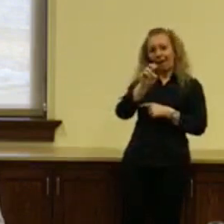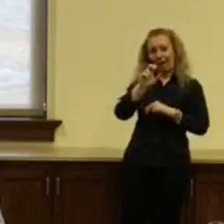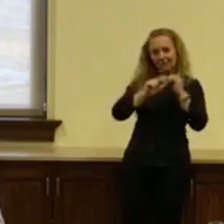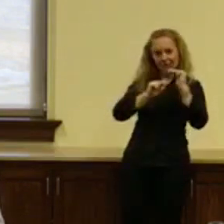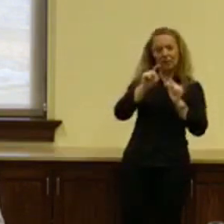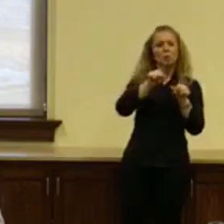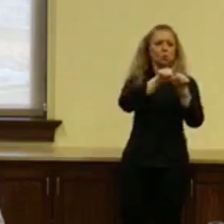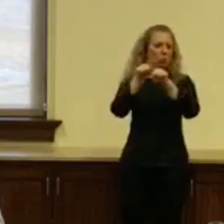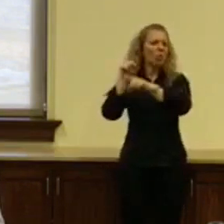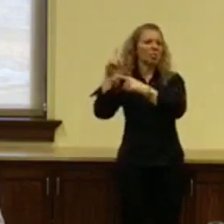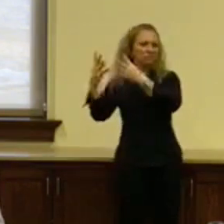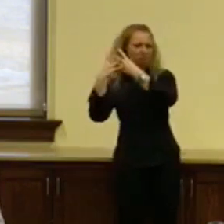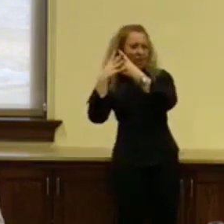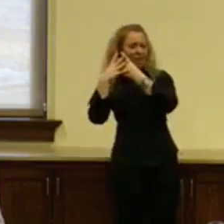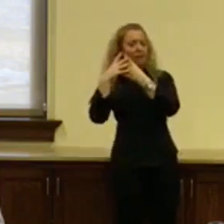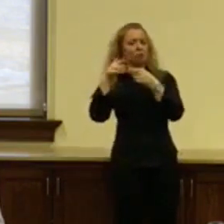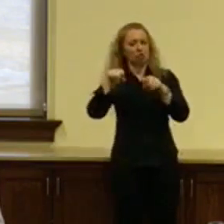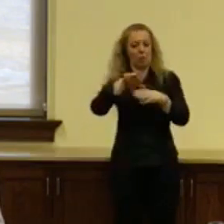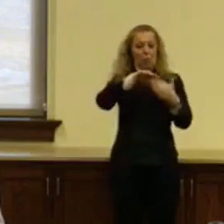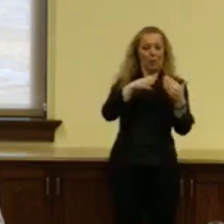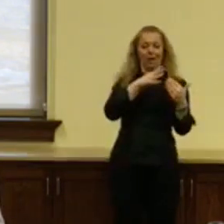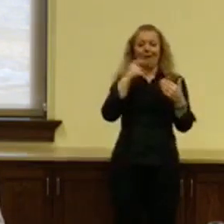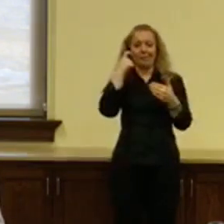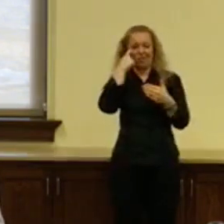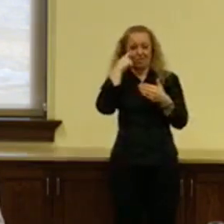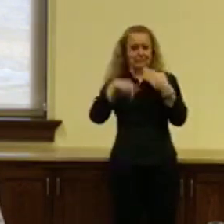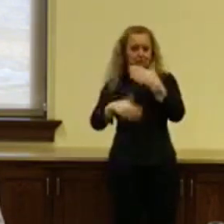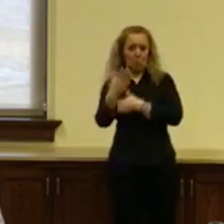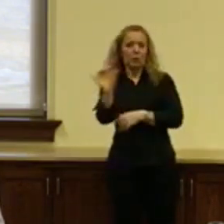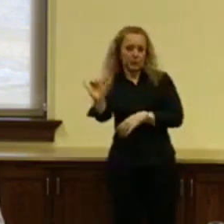over the weekend and again this morning.